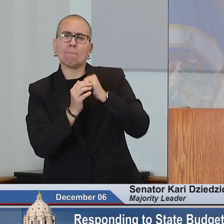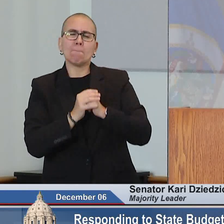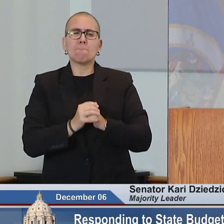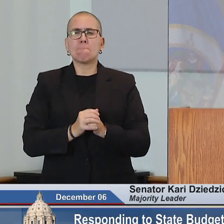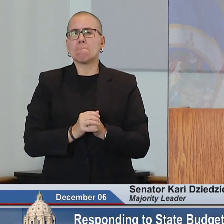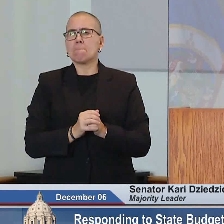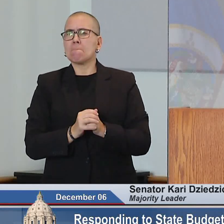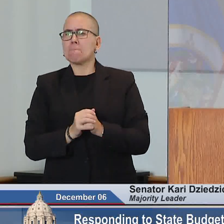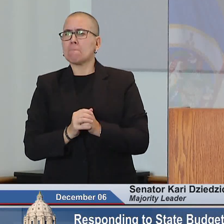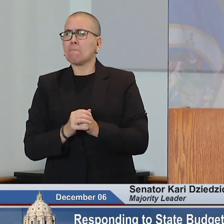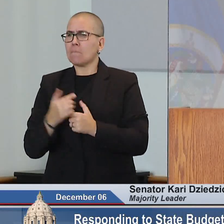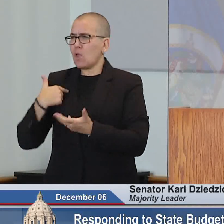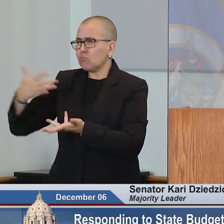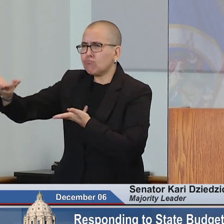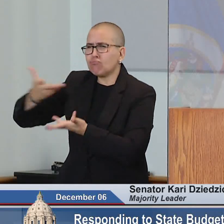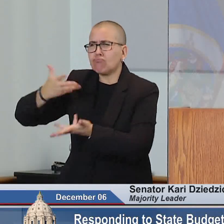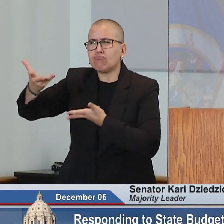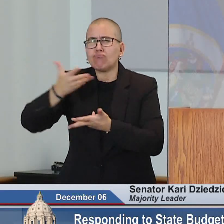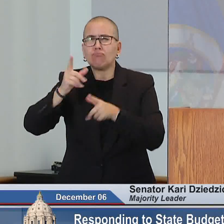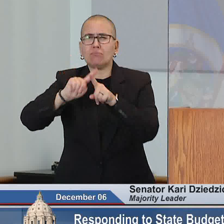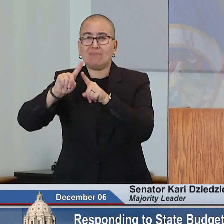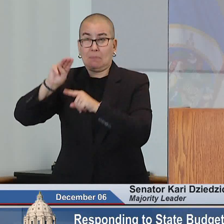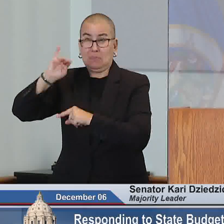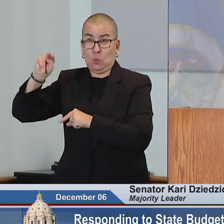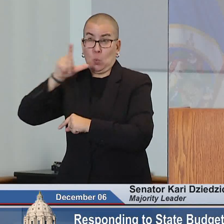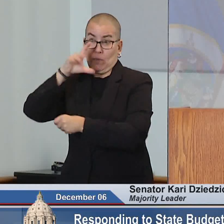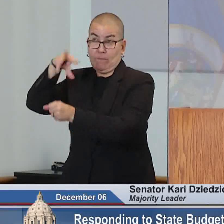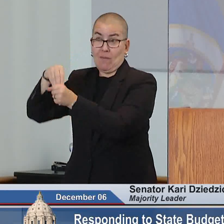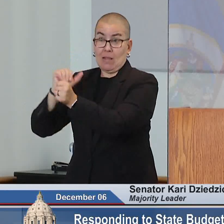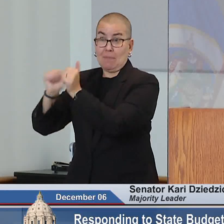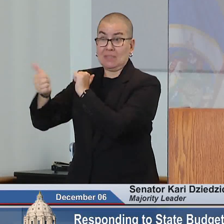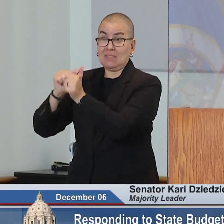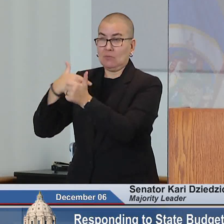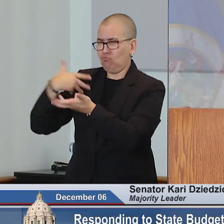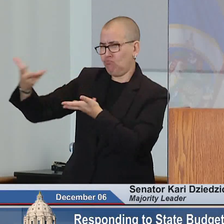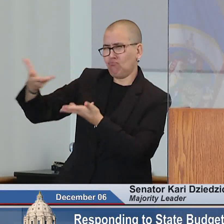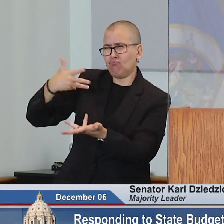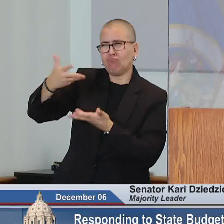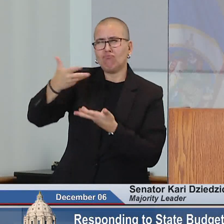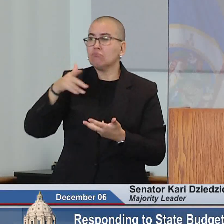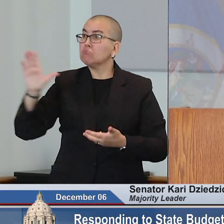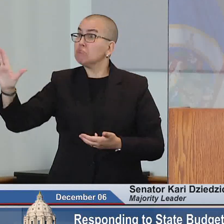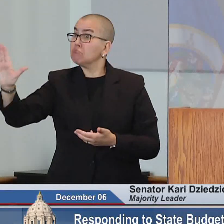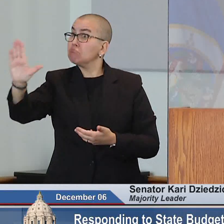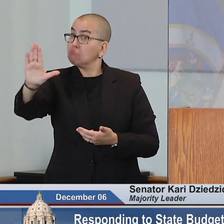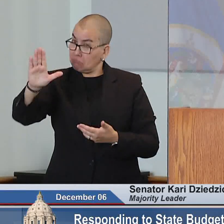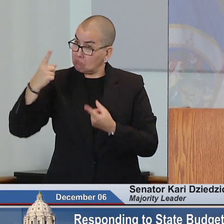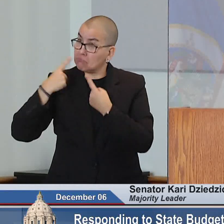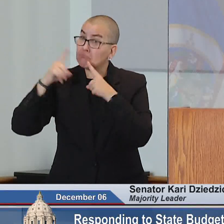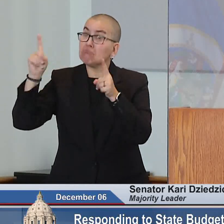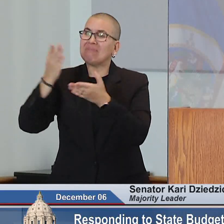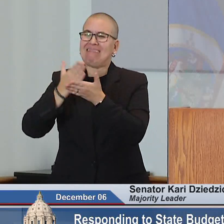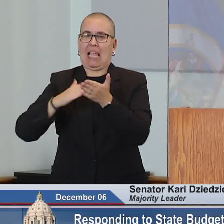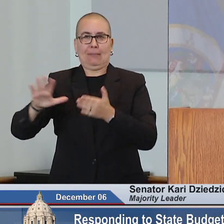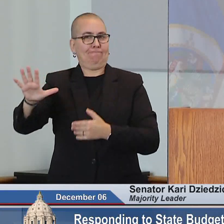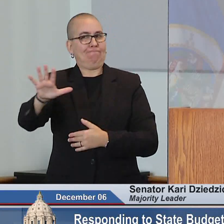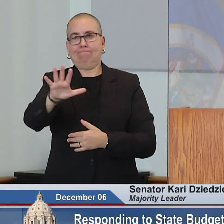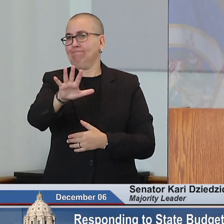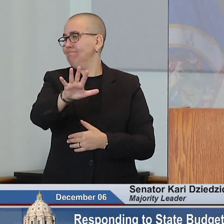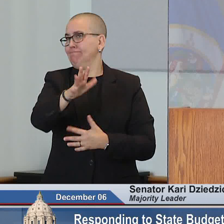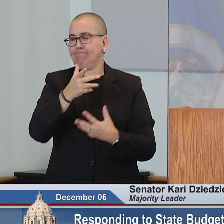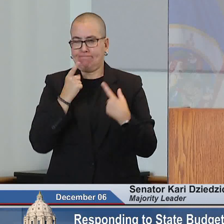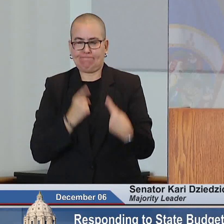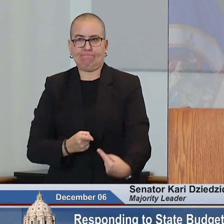Minnesotans, like our economy is doing really well in this K-shaped economic recovery. Some Minnesotans are doing great and some of them are struggling.